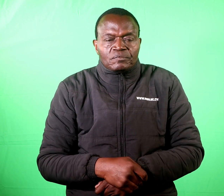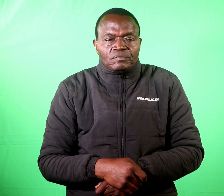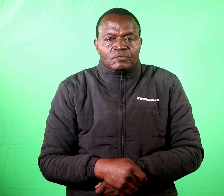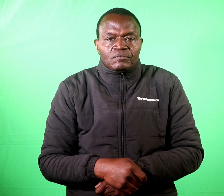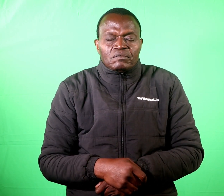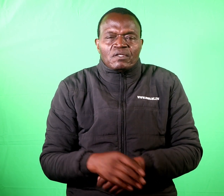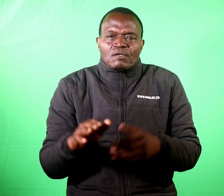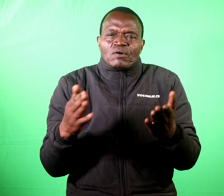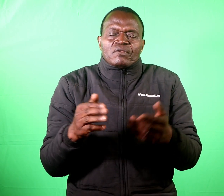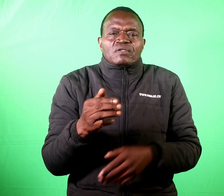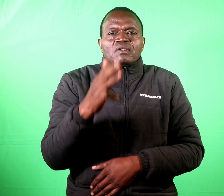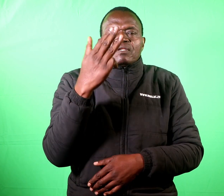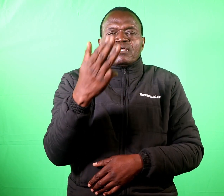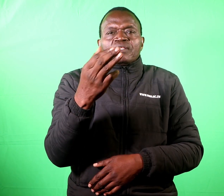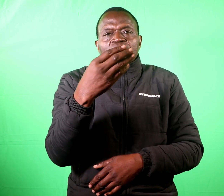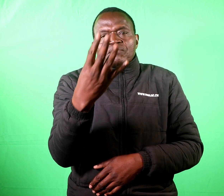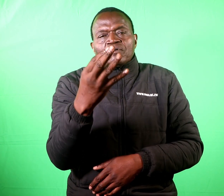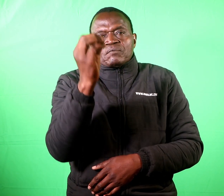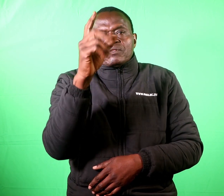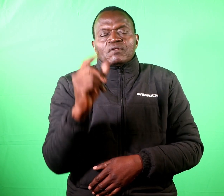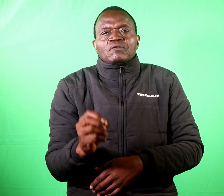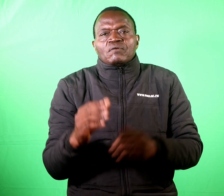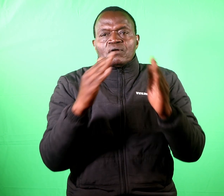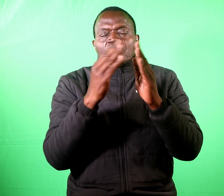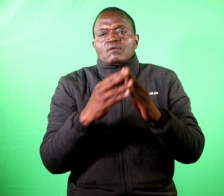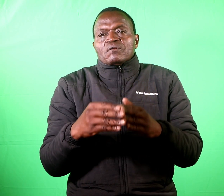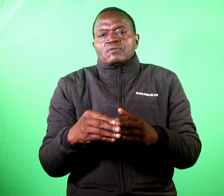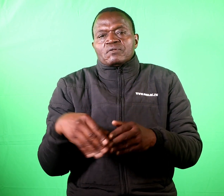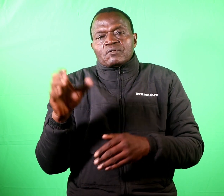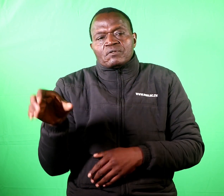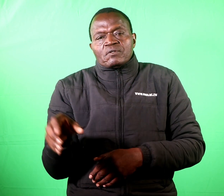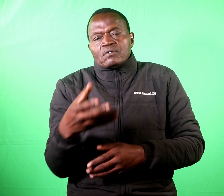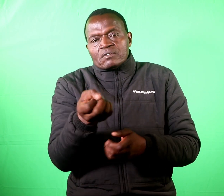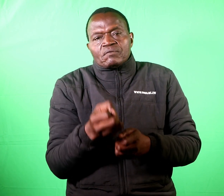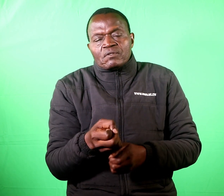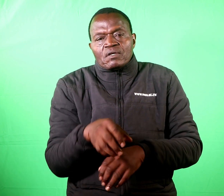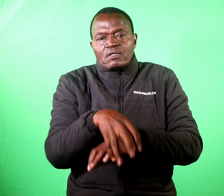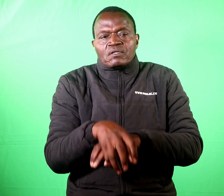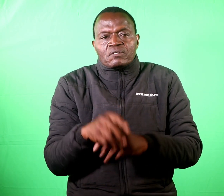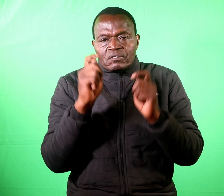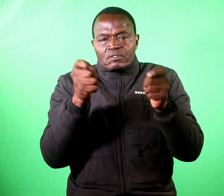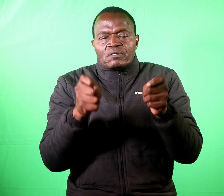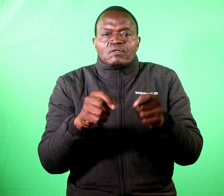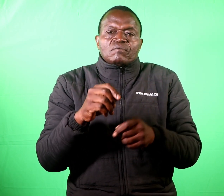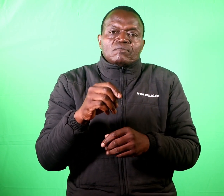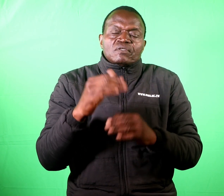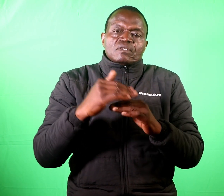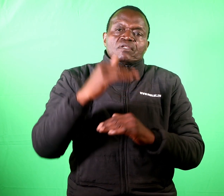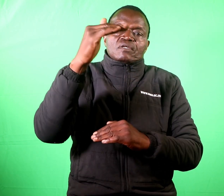About 94% of the households received agricultural training, an increase from 59%